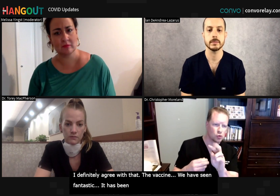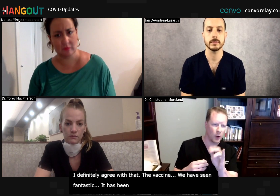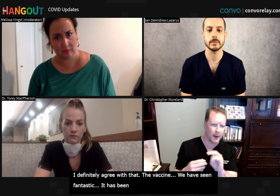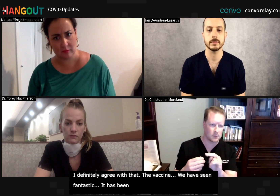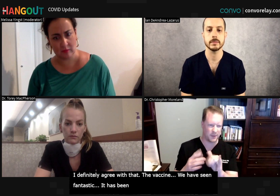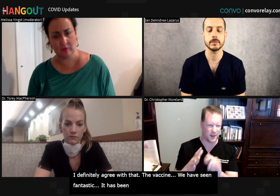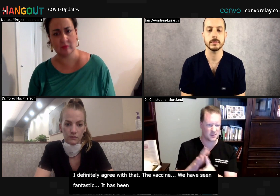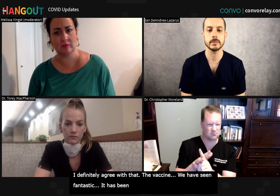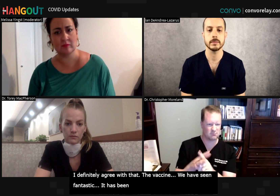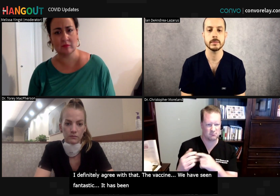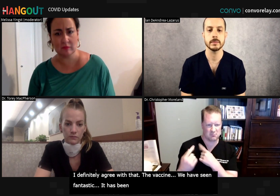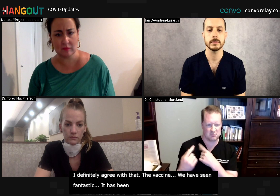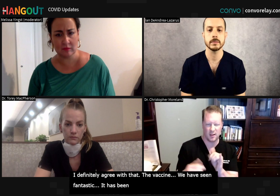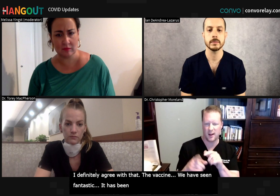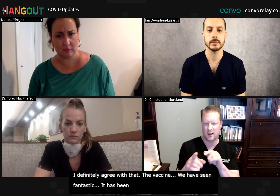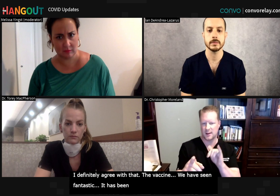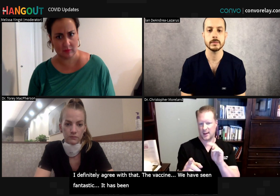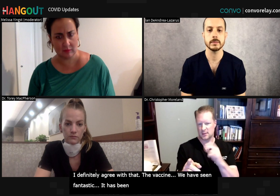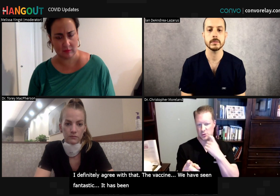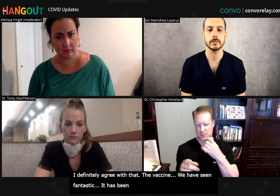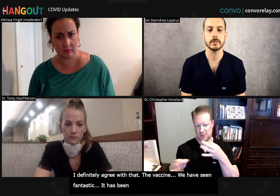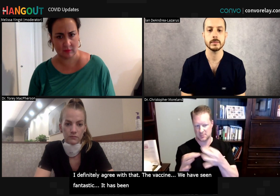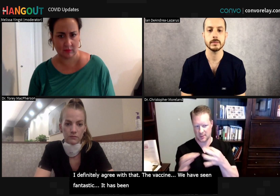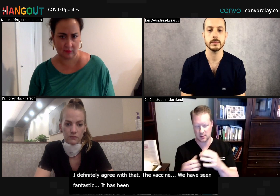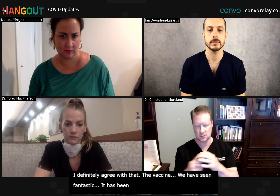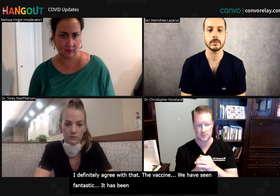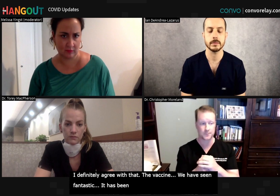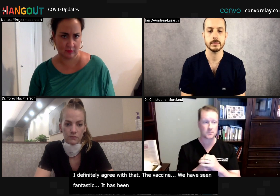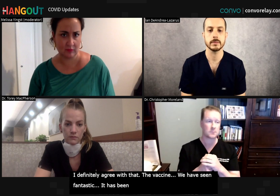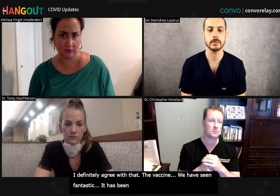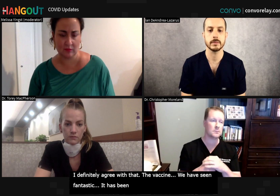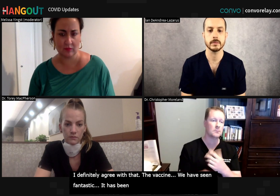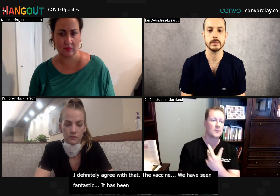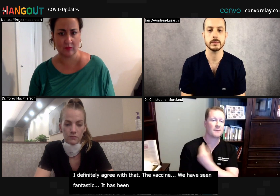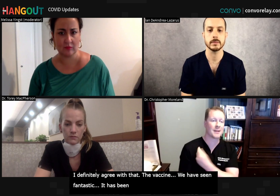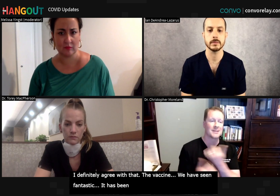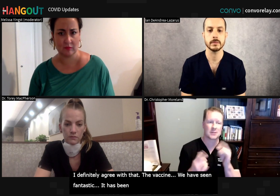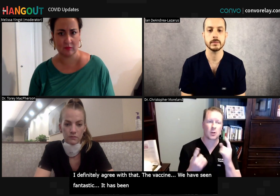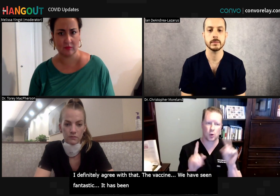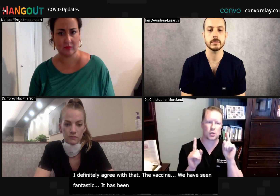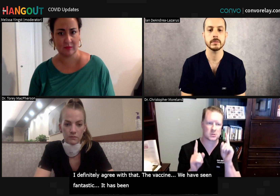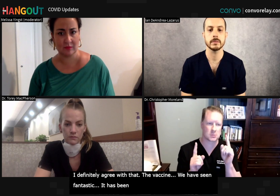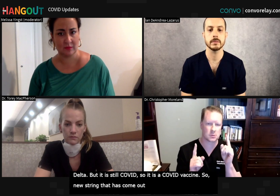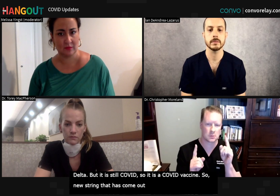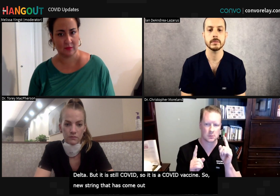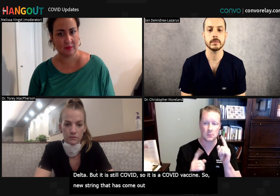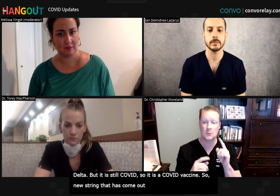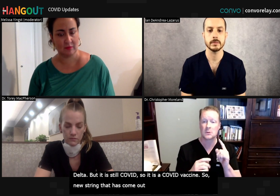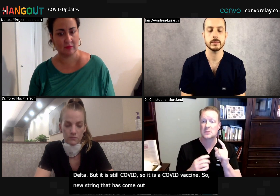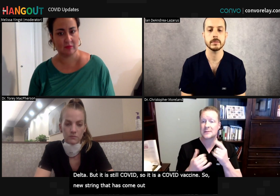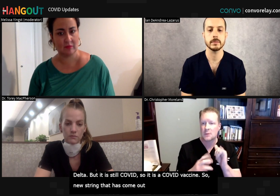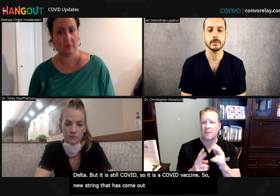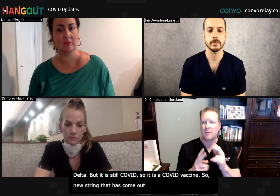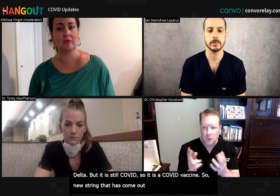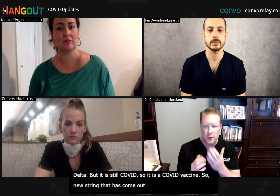vaccine. So a new strain that's come up, like was explained, the Delta variation, COVID vaccine still works on